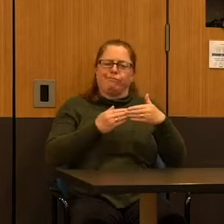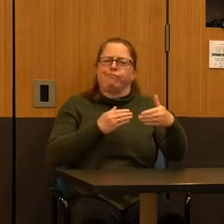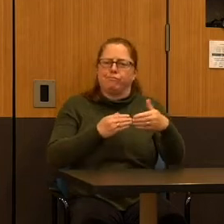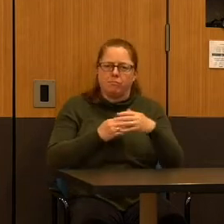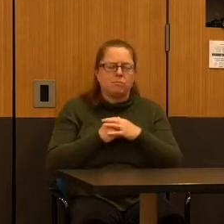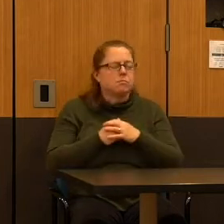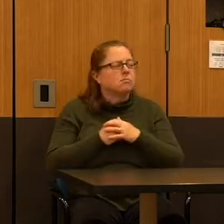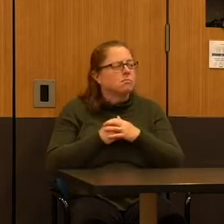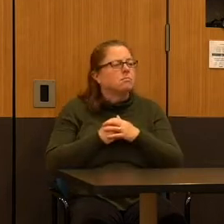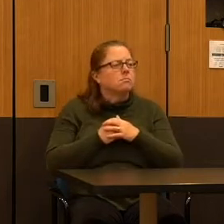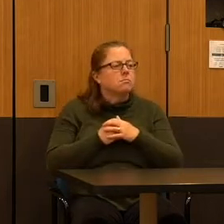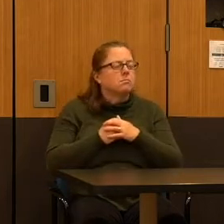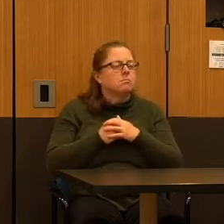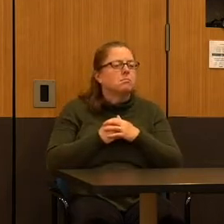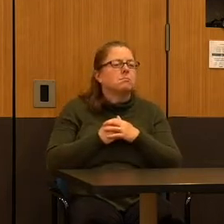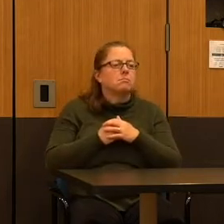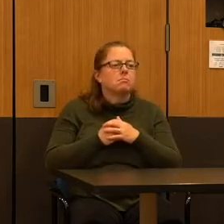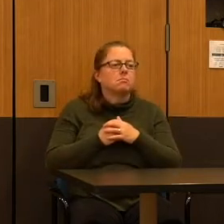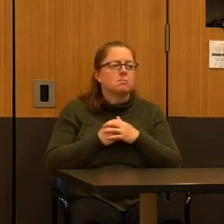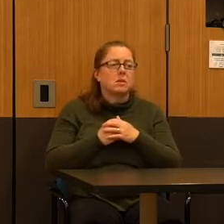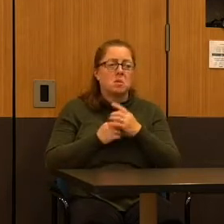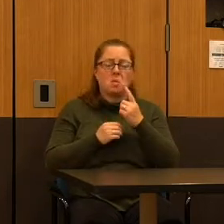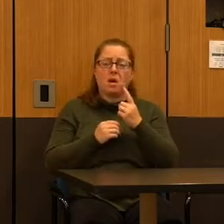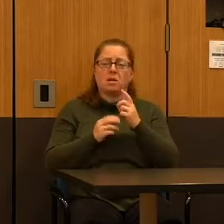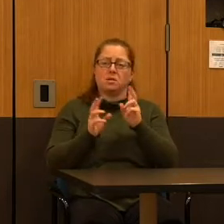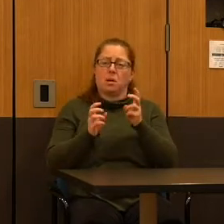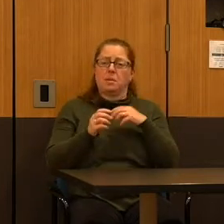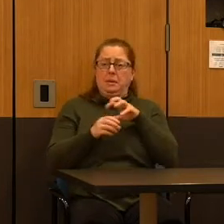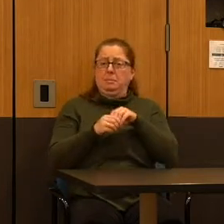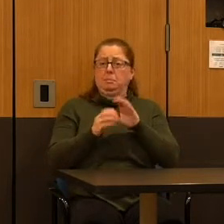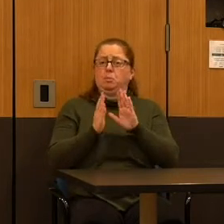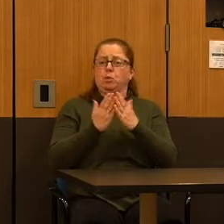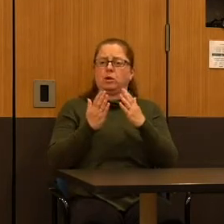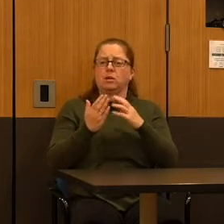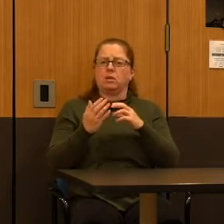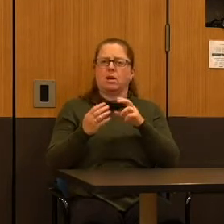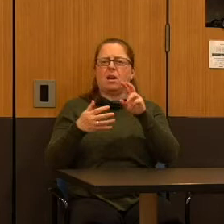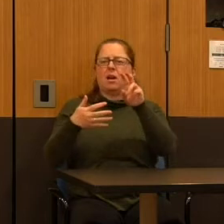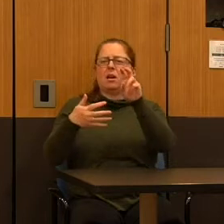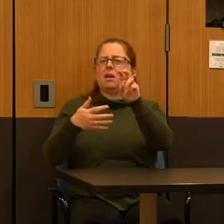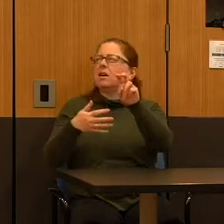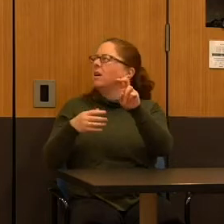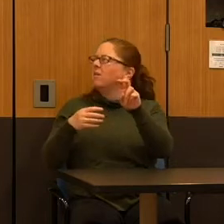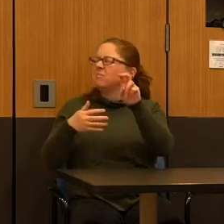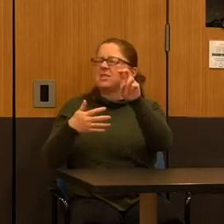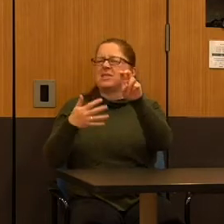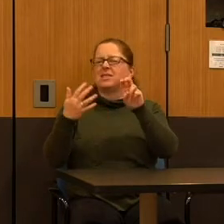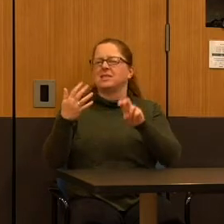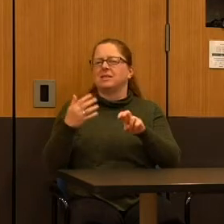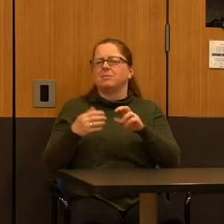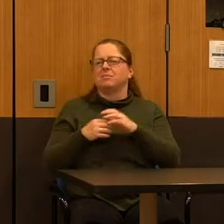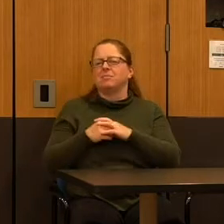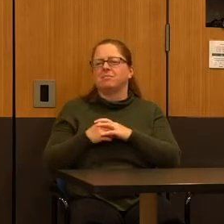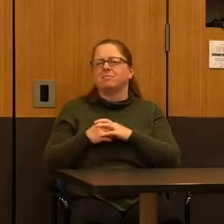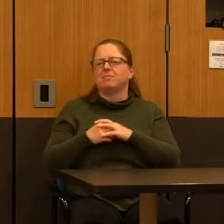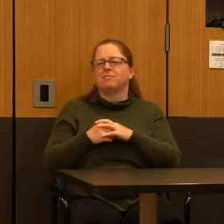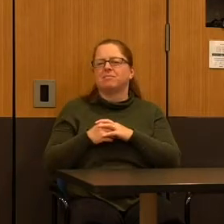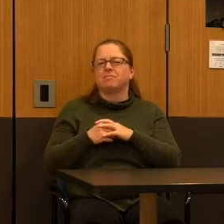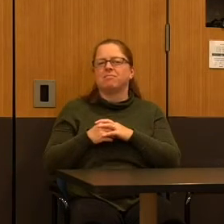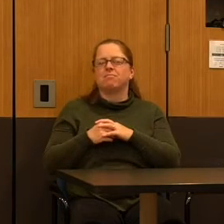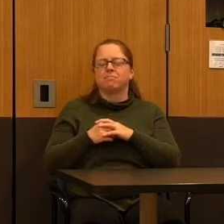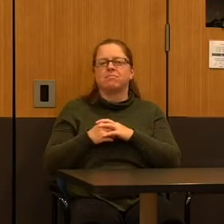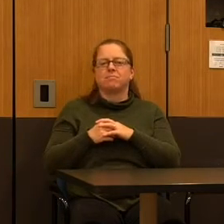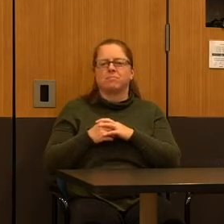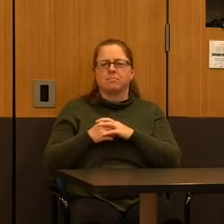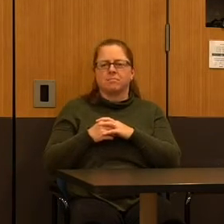I have discussed, that I discuss in the book, I'm just going to skip the FDR slide since we already mentioned him,